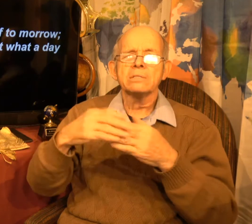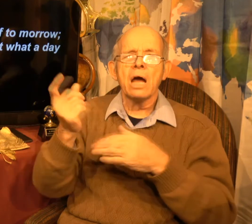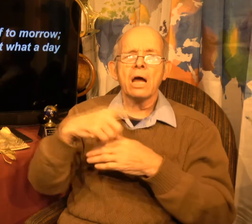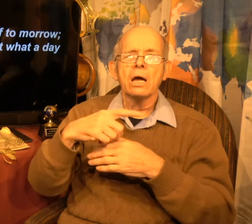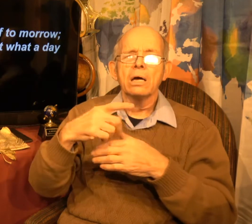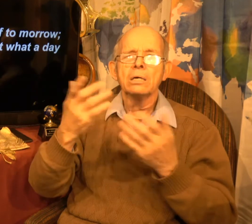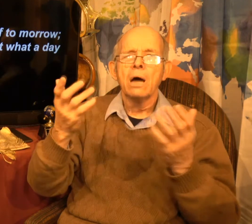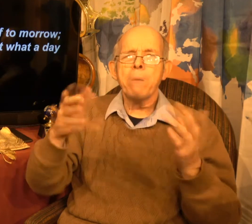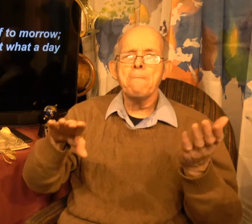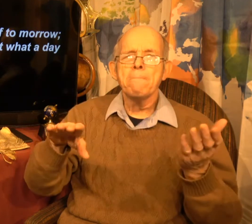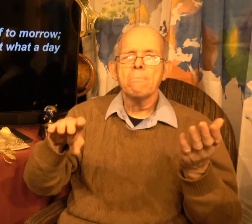time. Boom!